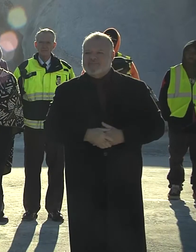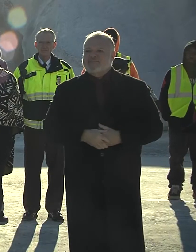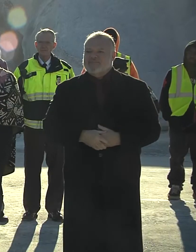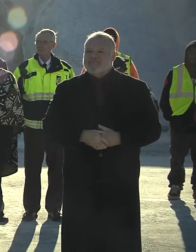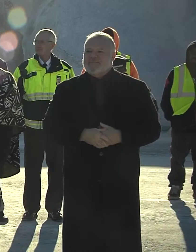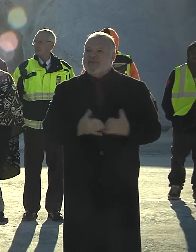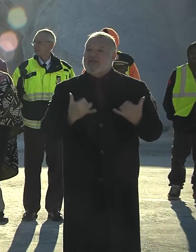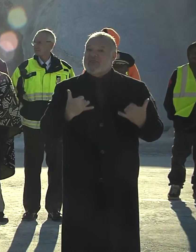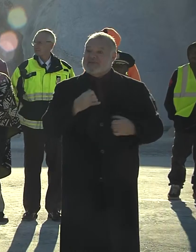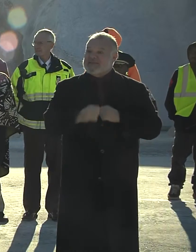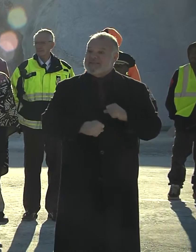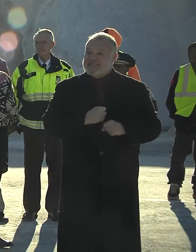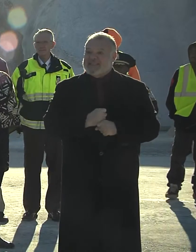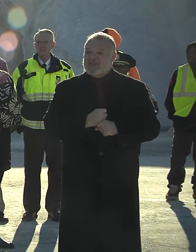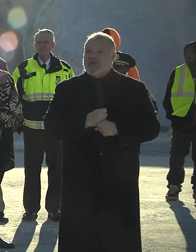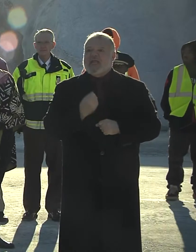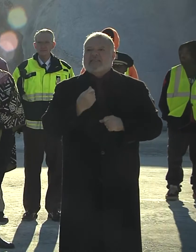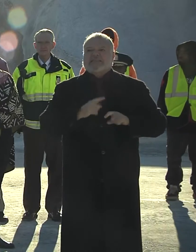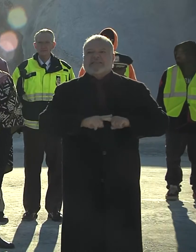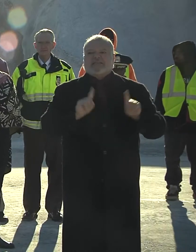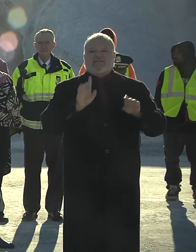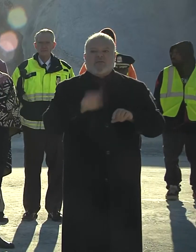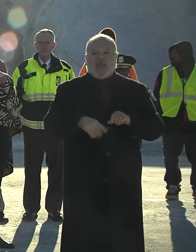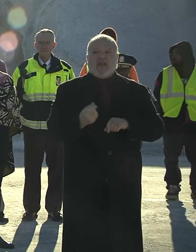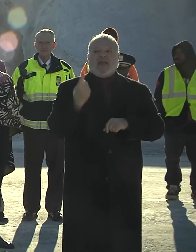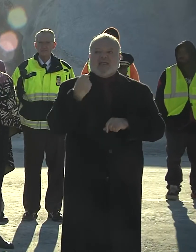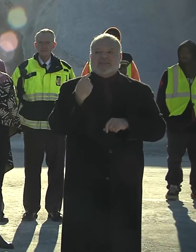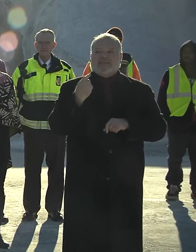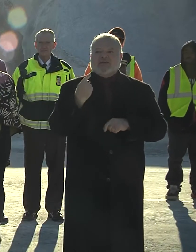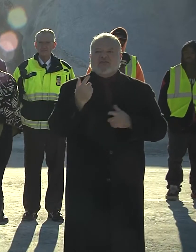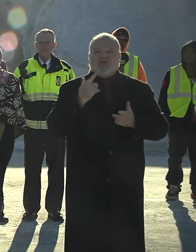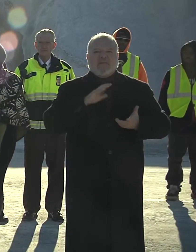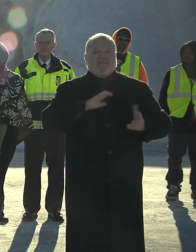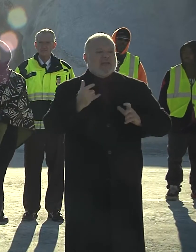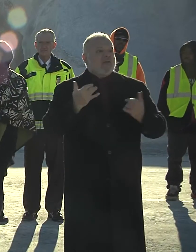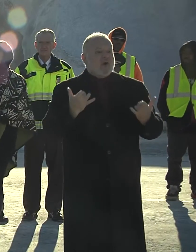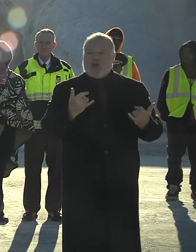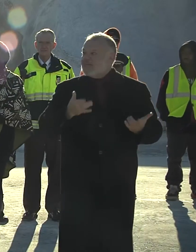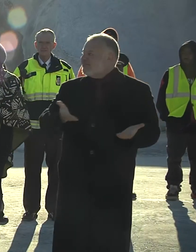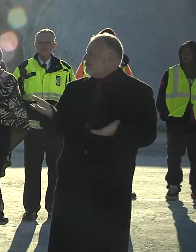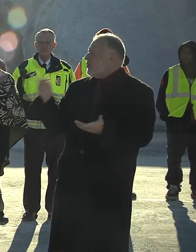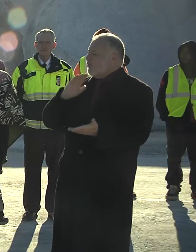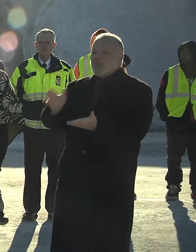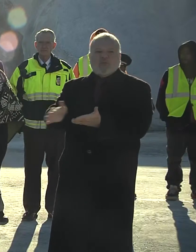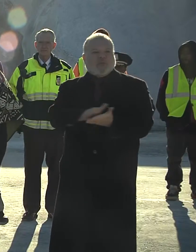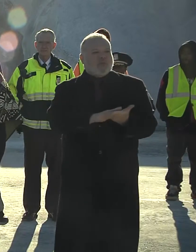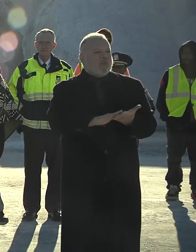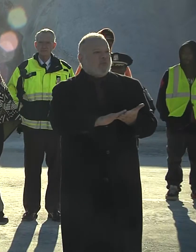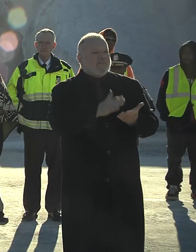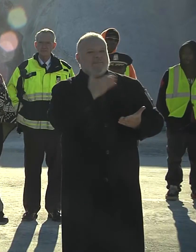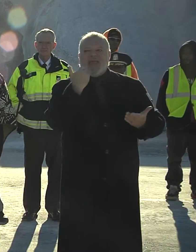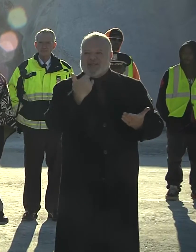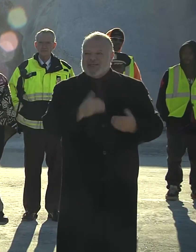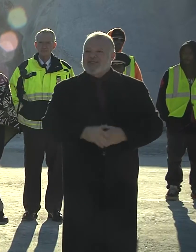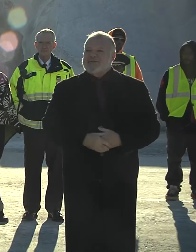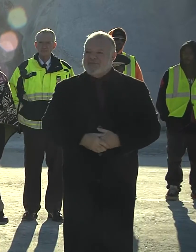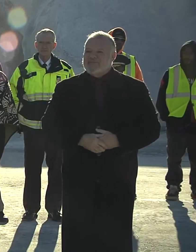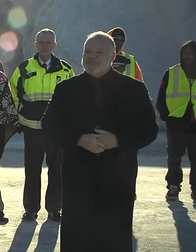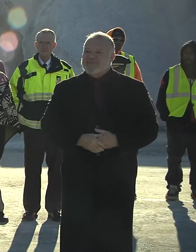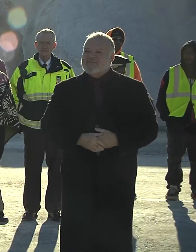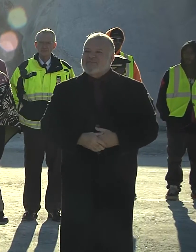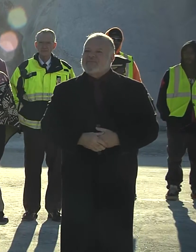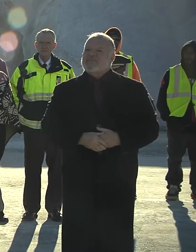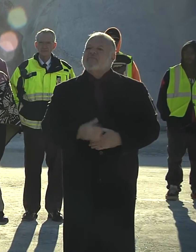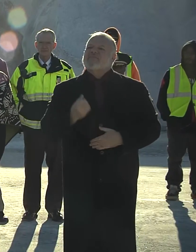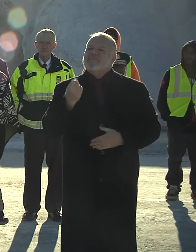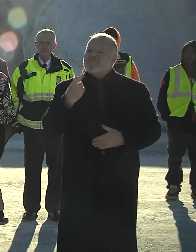lot nicer than it used to. We rely primarily on city staff for equipment for smaller storms, but we do have an army